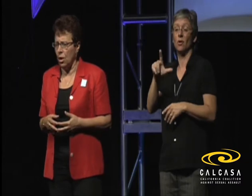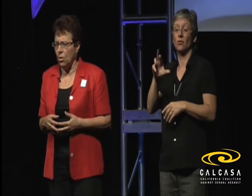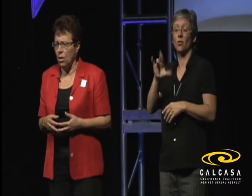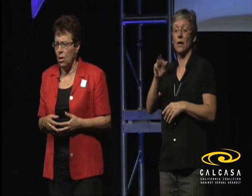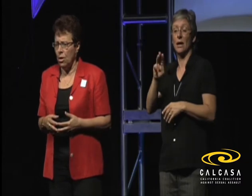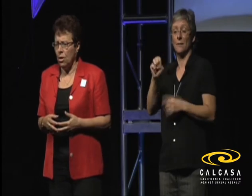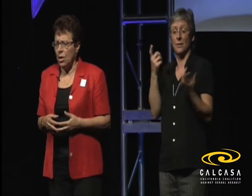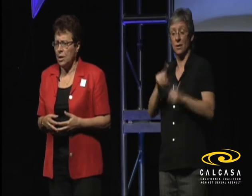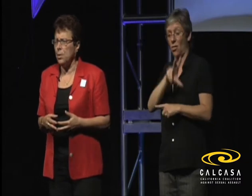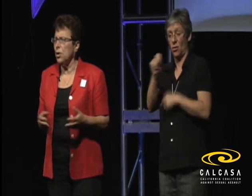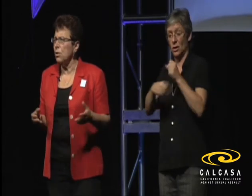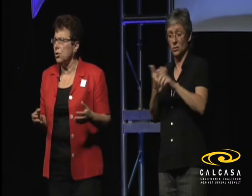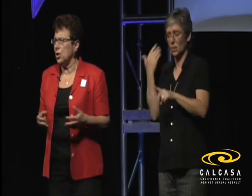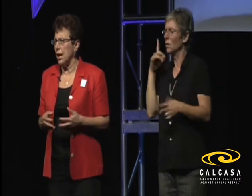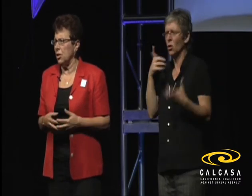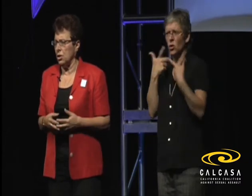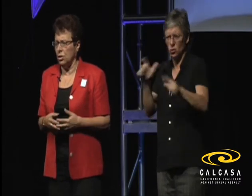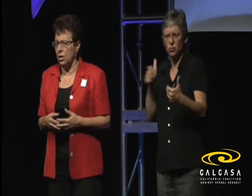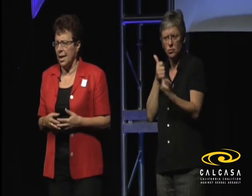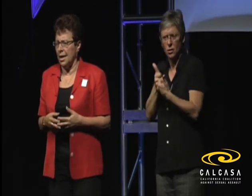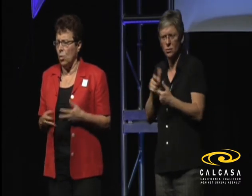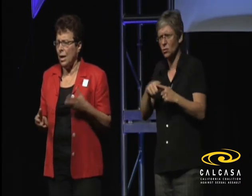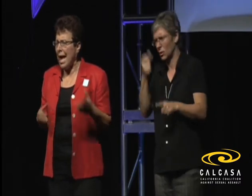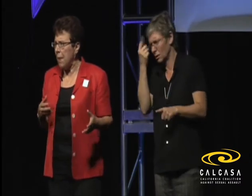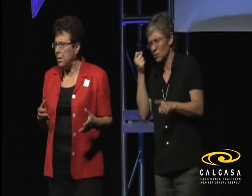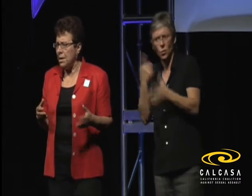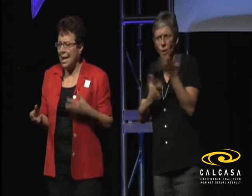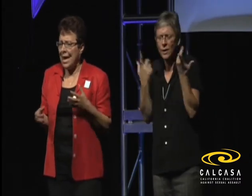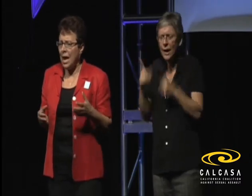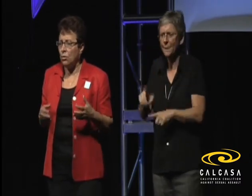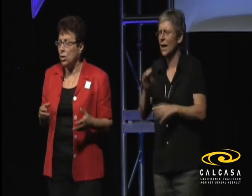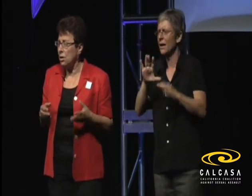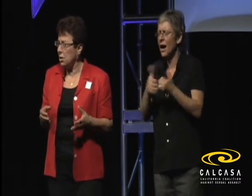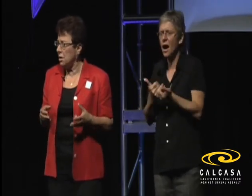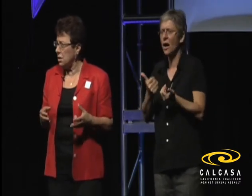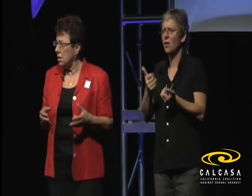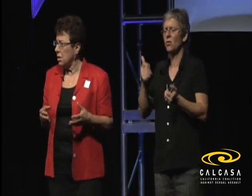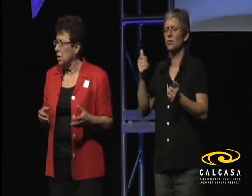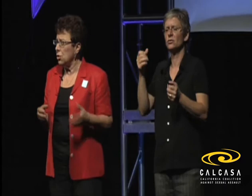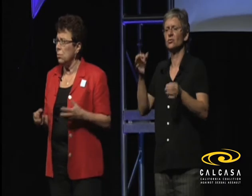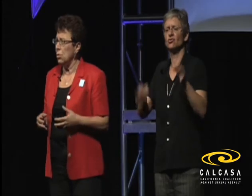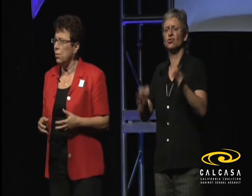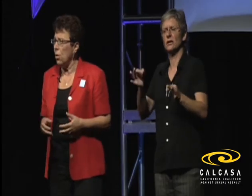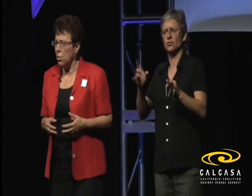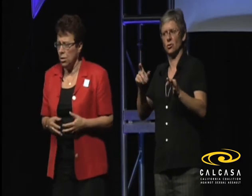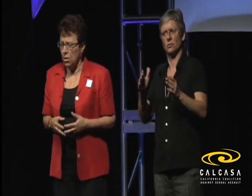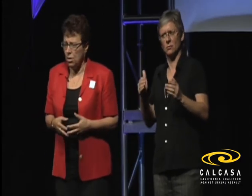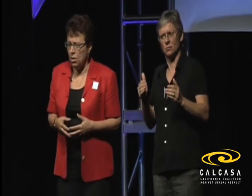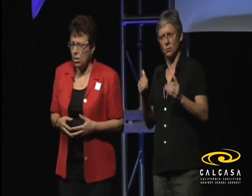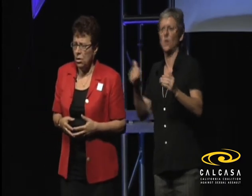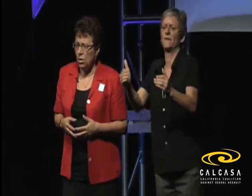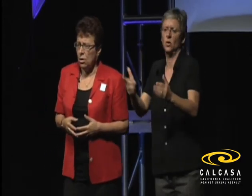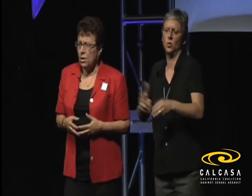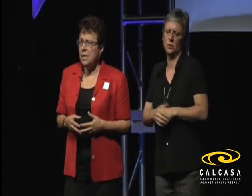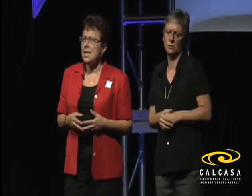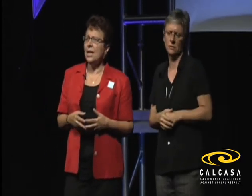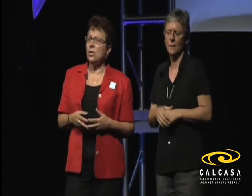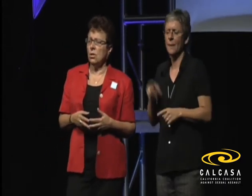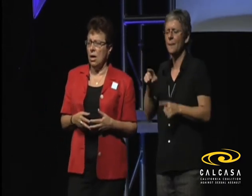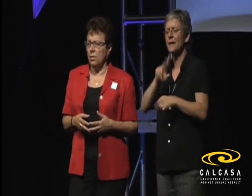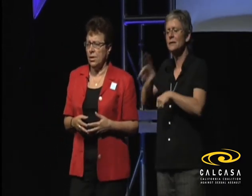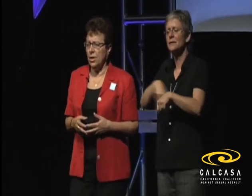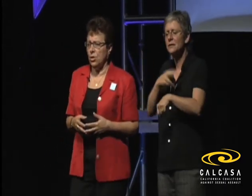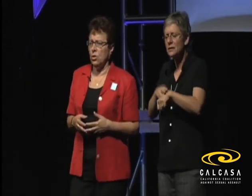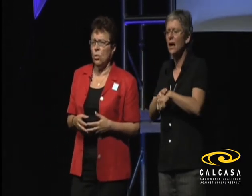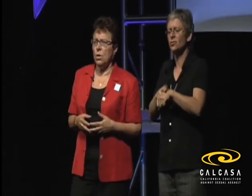years ago has been a huge challenge in understanding what happened and how justice should move forward. These